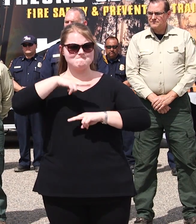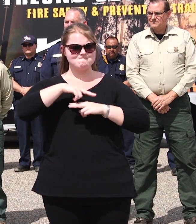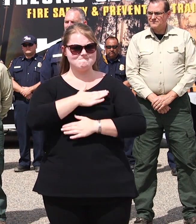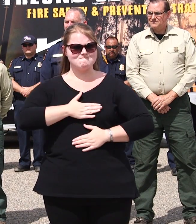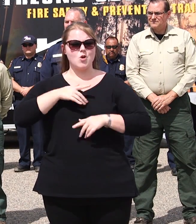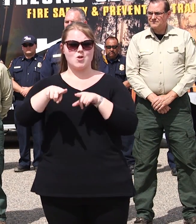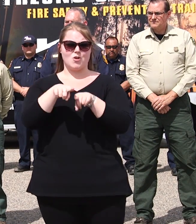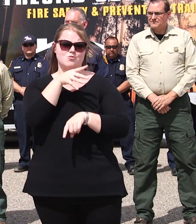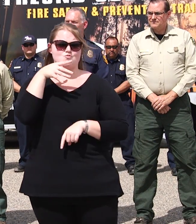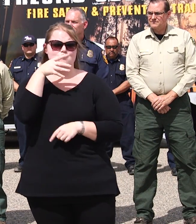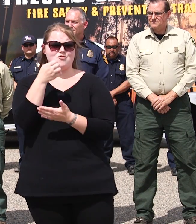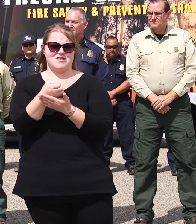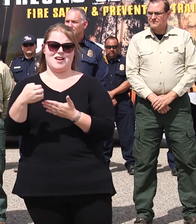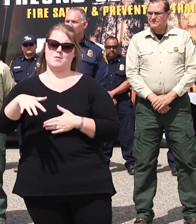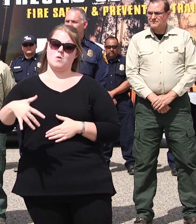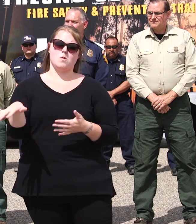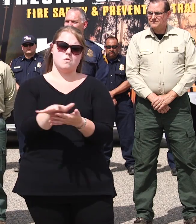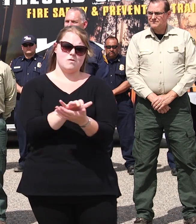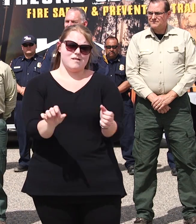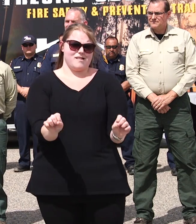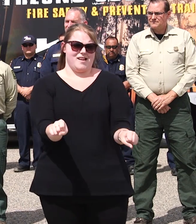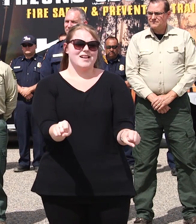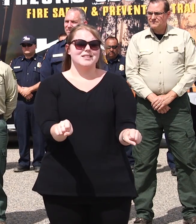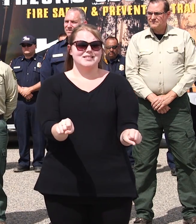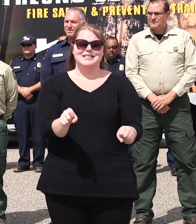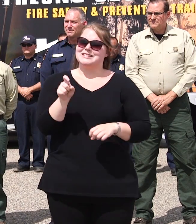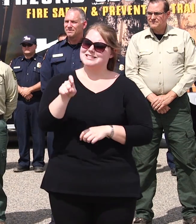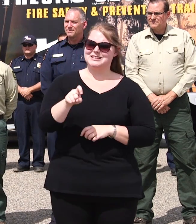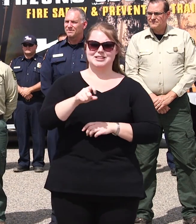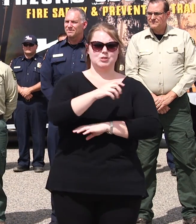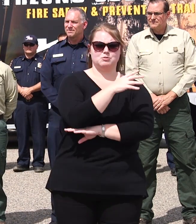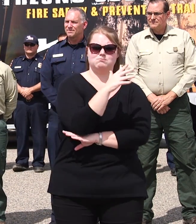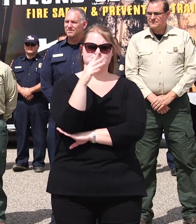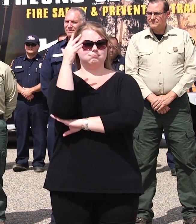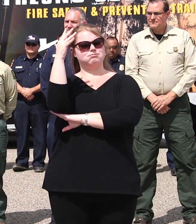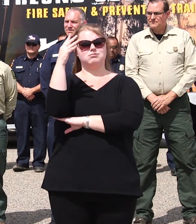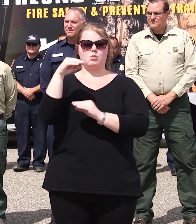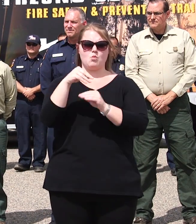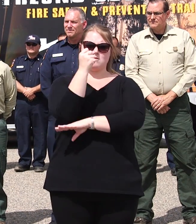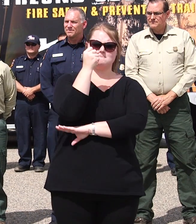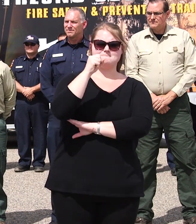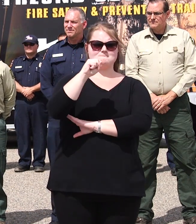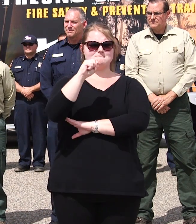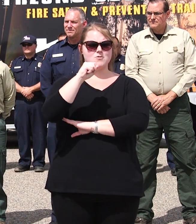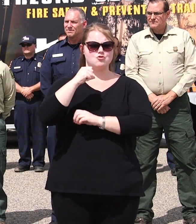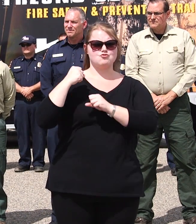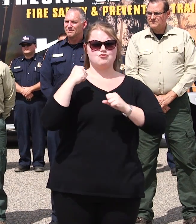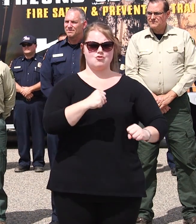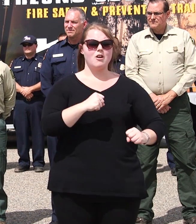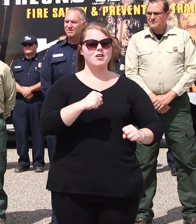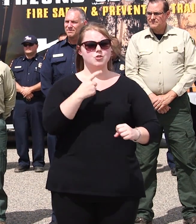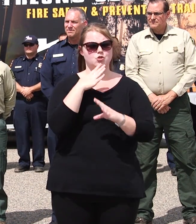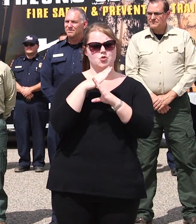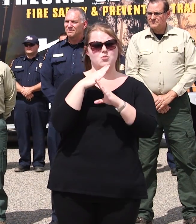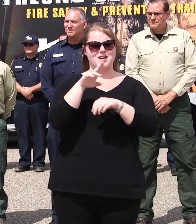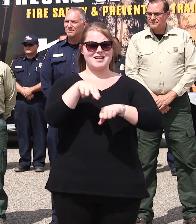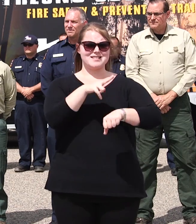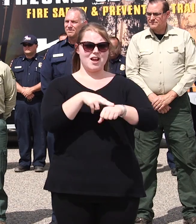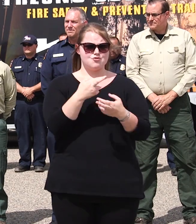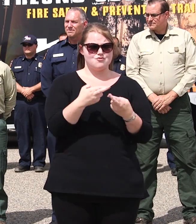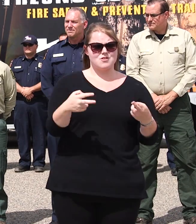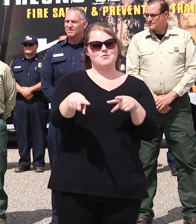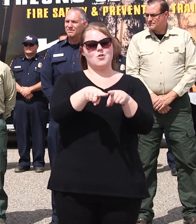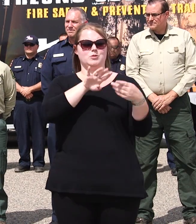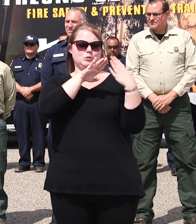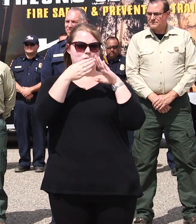rural economies. There is an urgent need to restore our forests to a more resilient condition to protect our natural resources, communities, and our